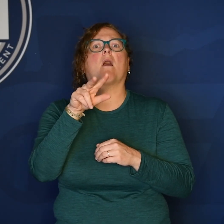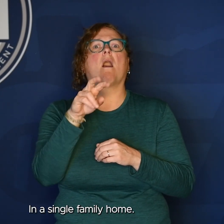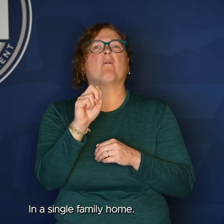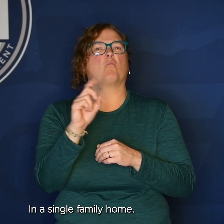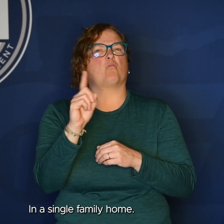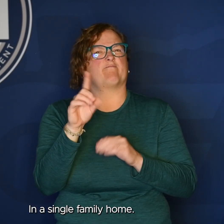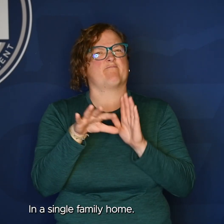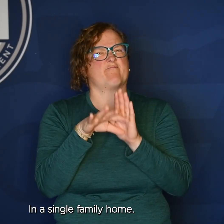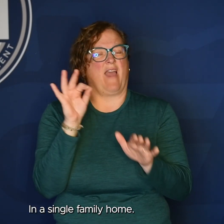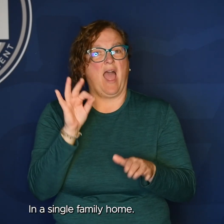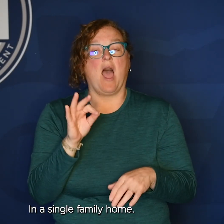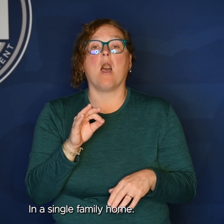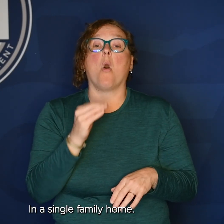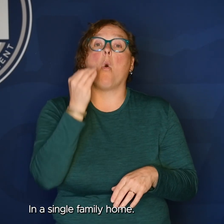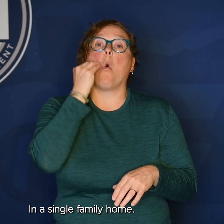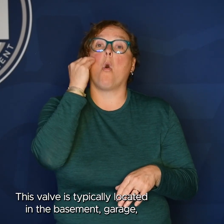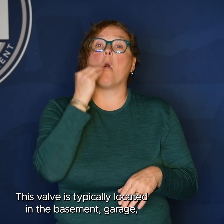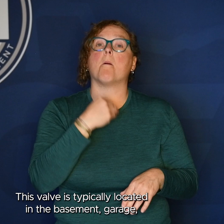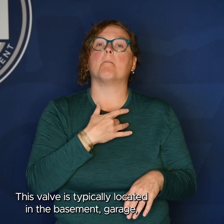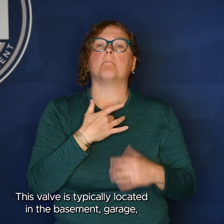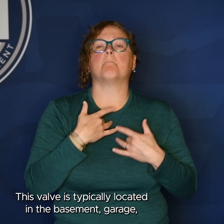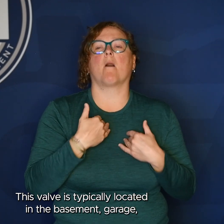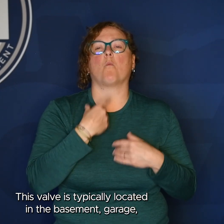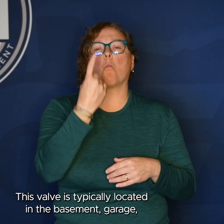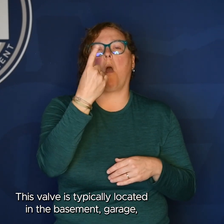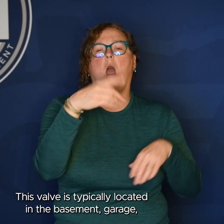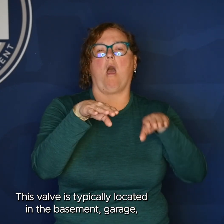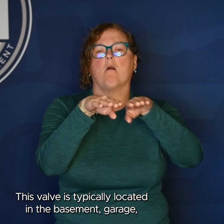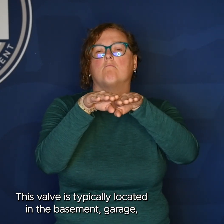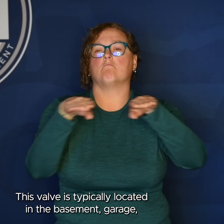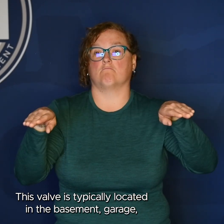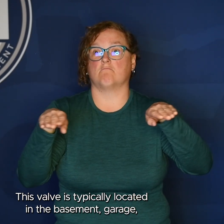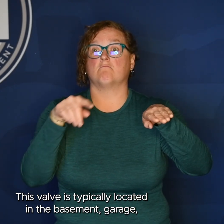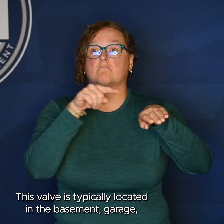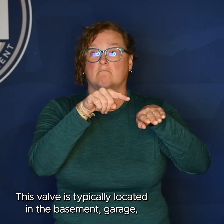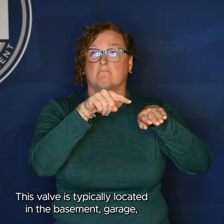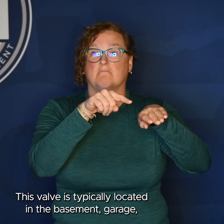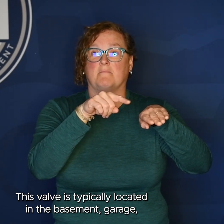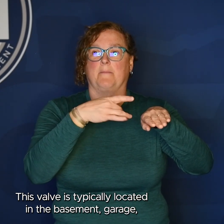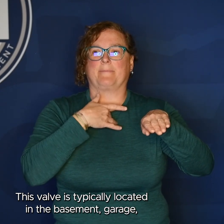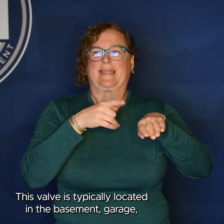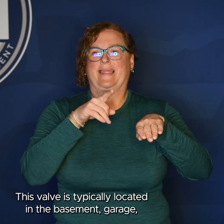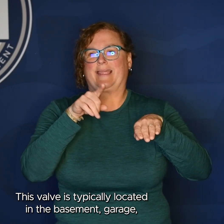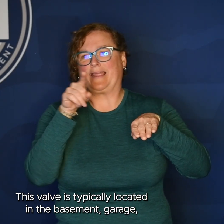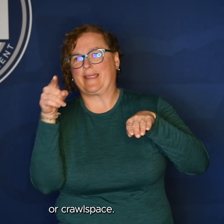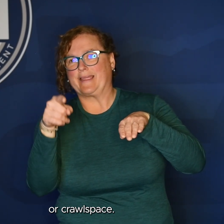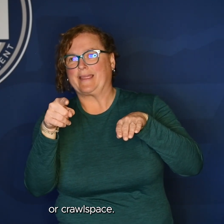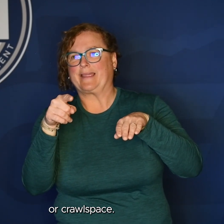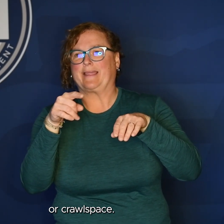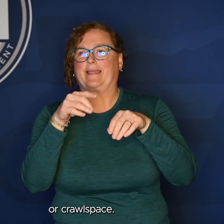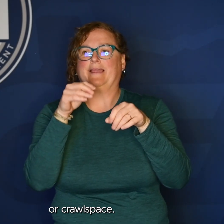In a single-family home, this valve is typically located in the basement, garage, or crawl